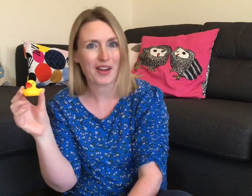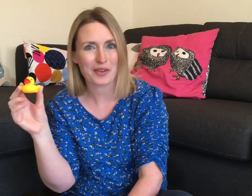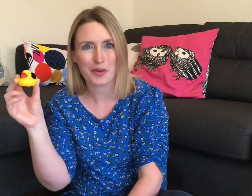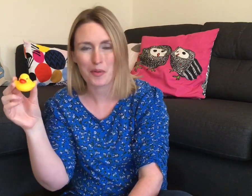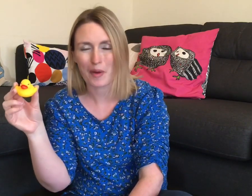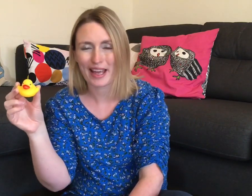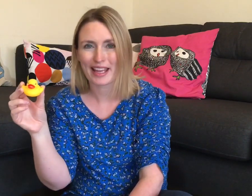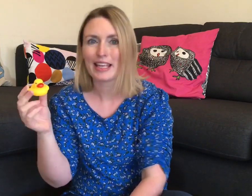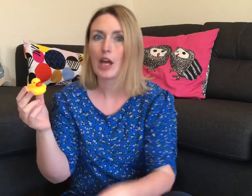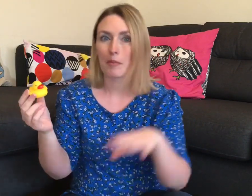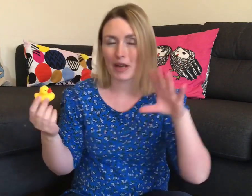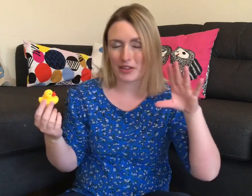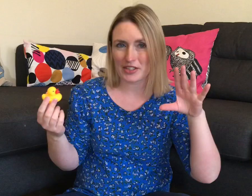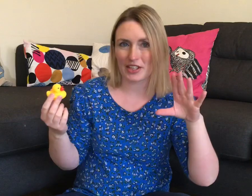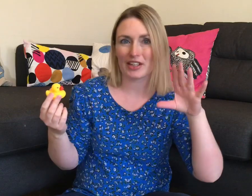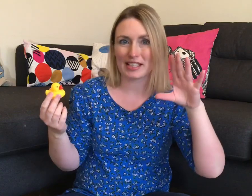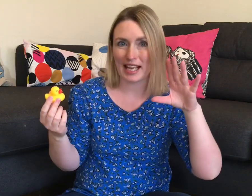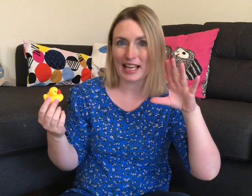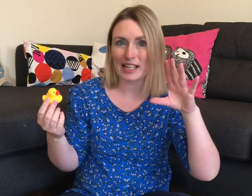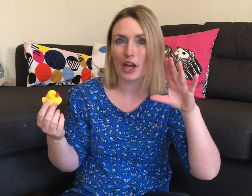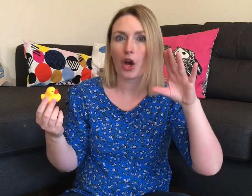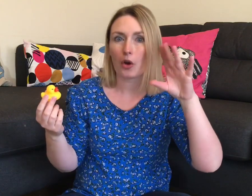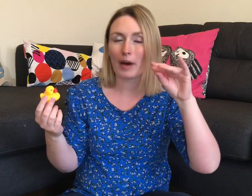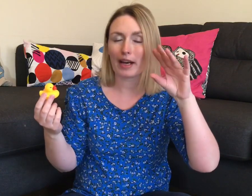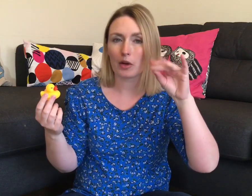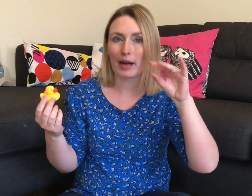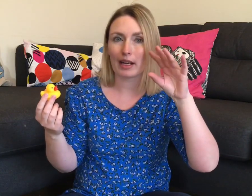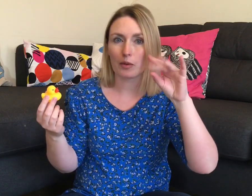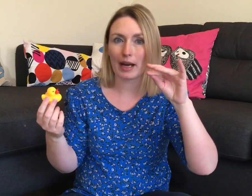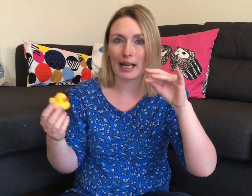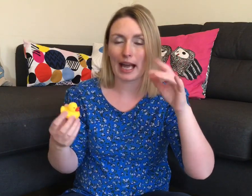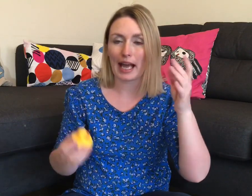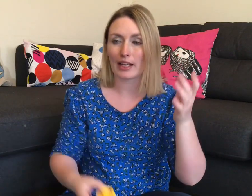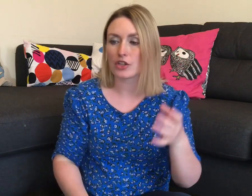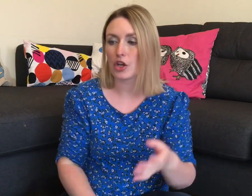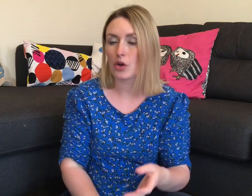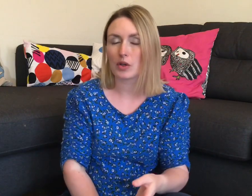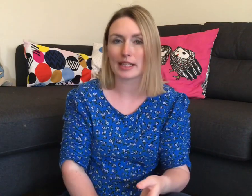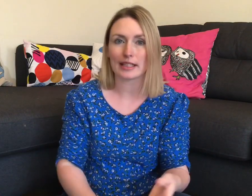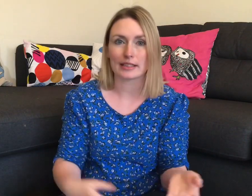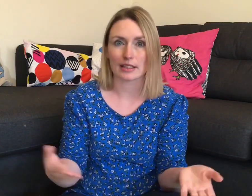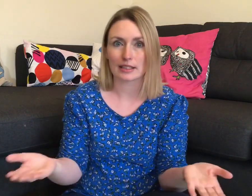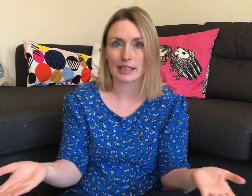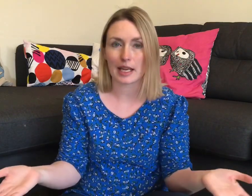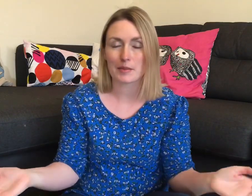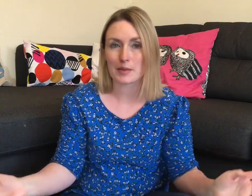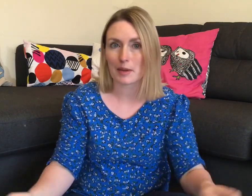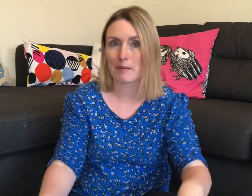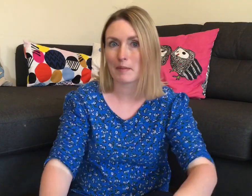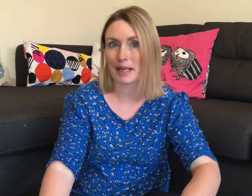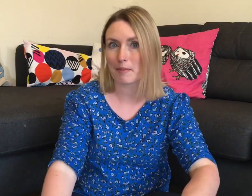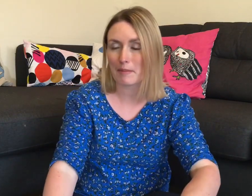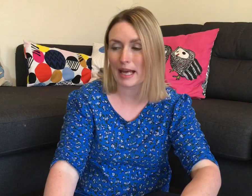away. Mother duck said quack quack quack quack and no little ducks came swimming back